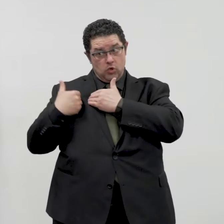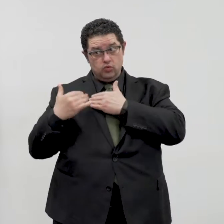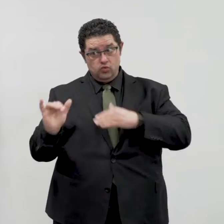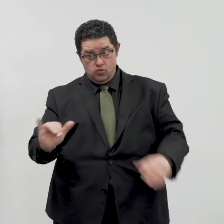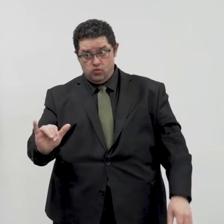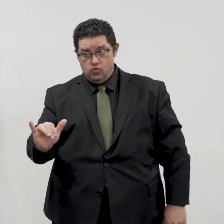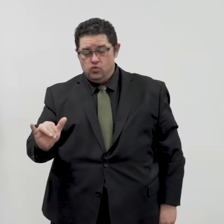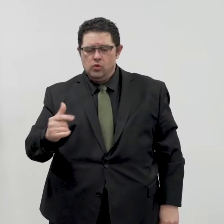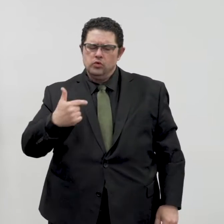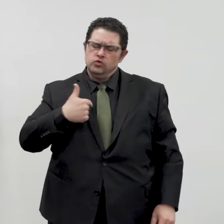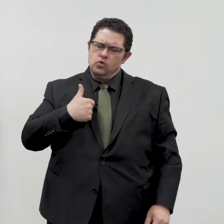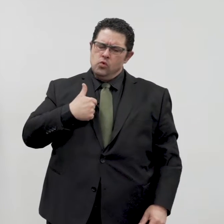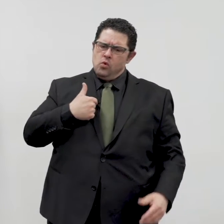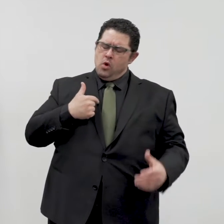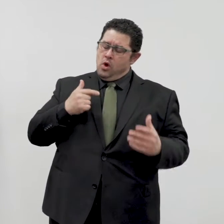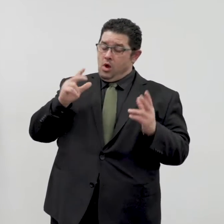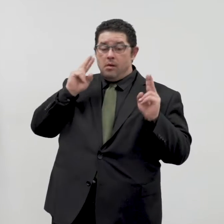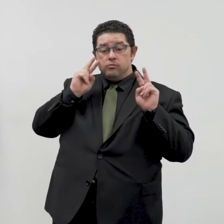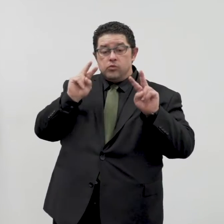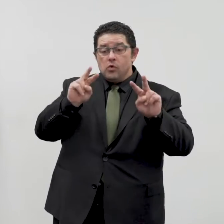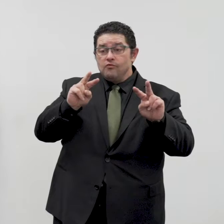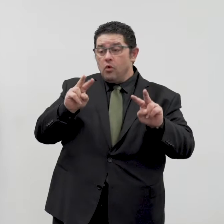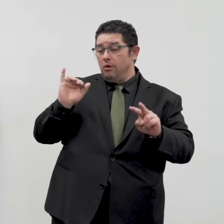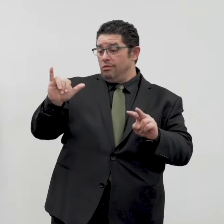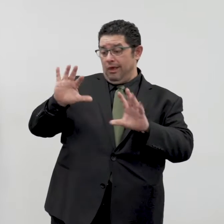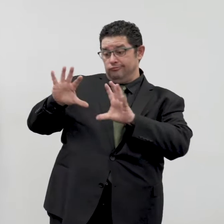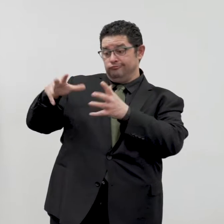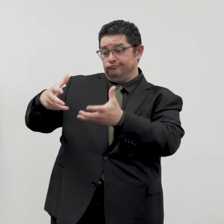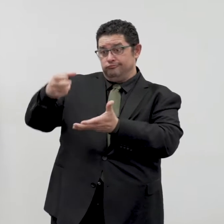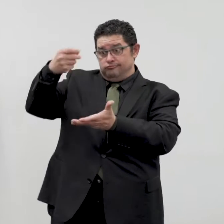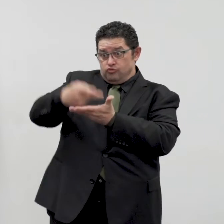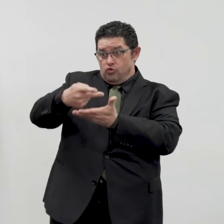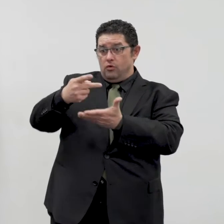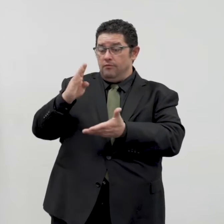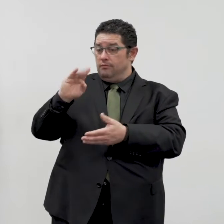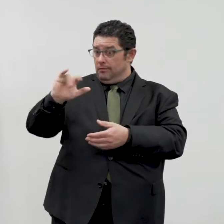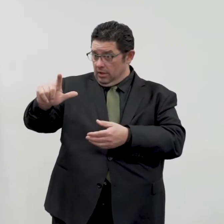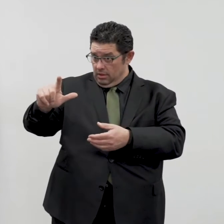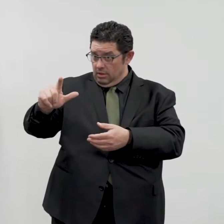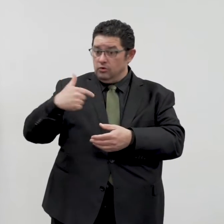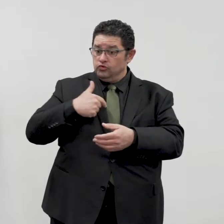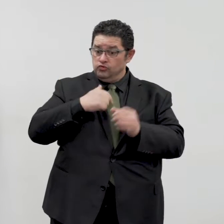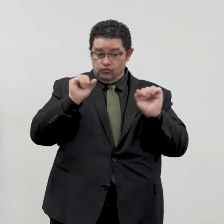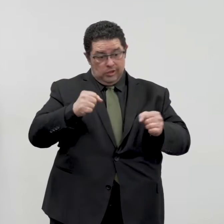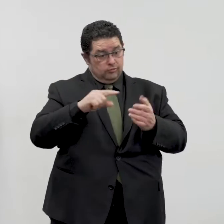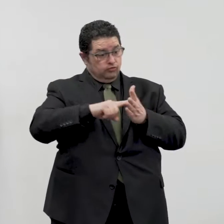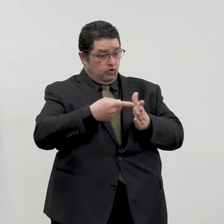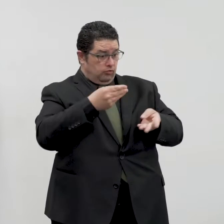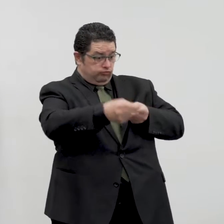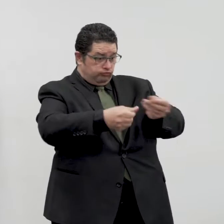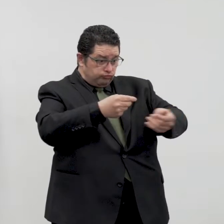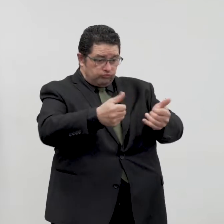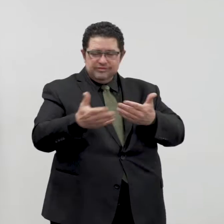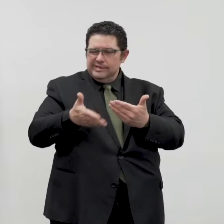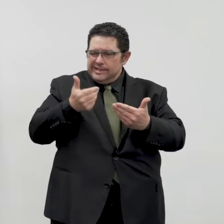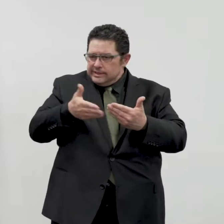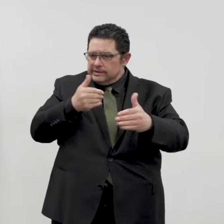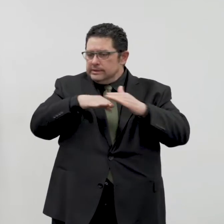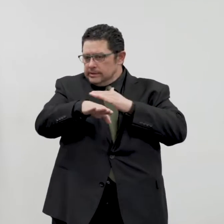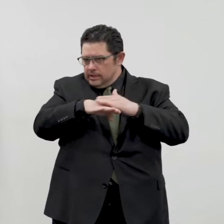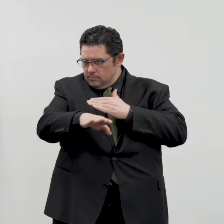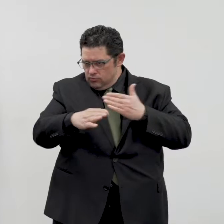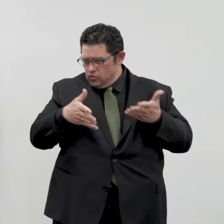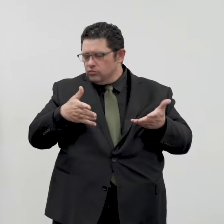look forward to the Council approving this bill so we can get started providing that information in an easily accessible way.